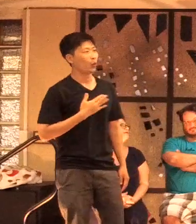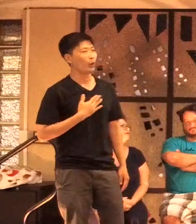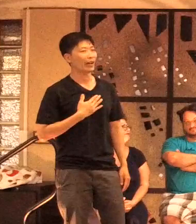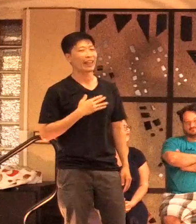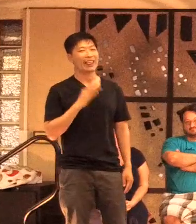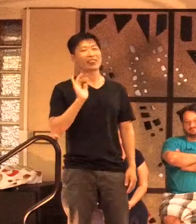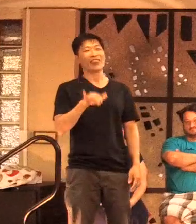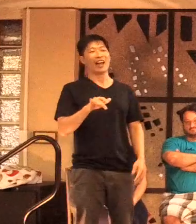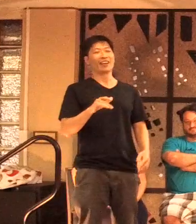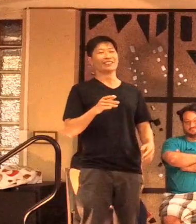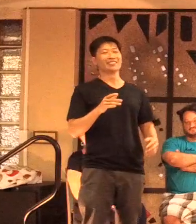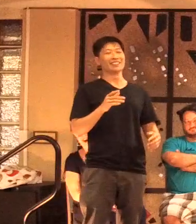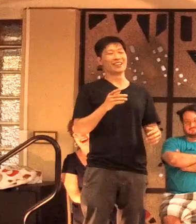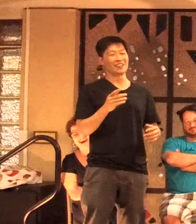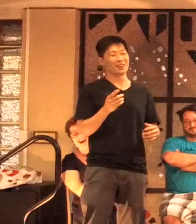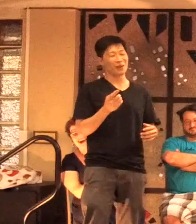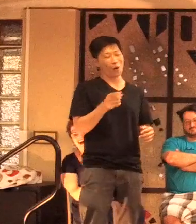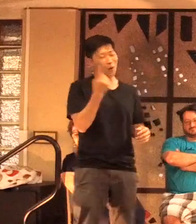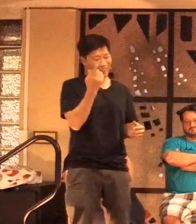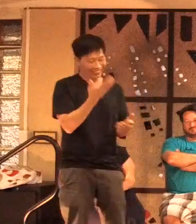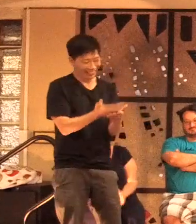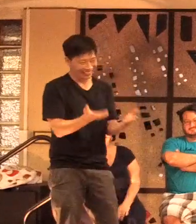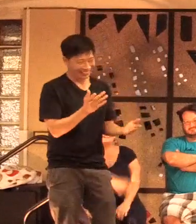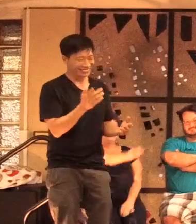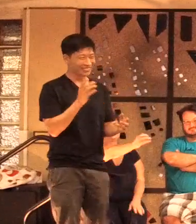that's pretty much the only thing.